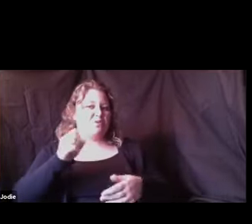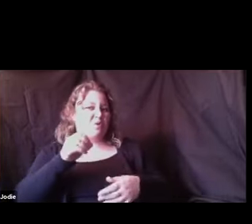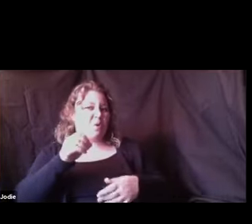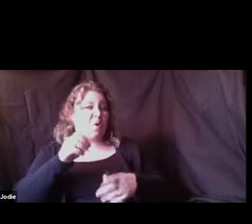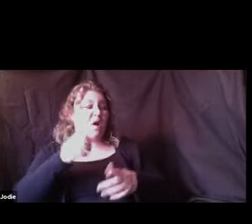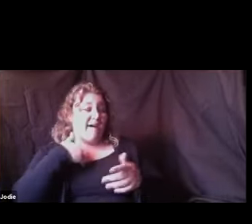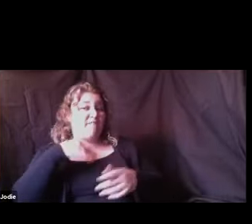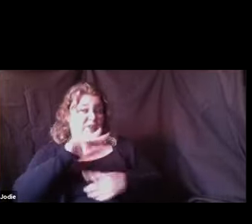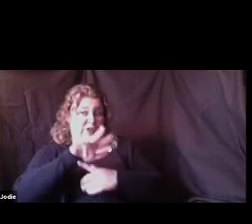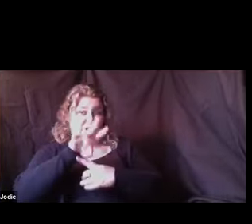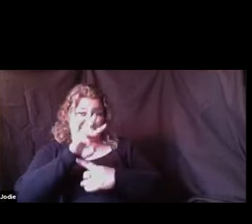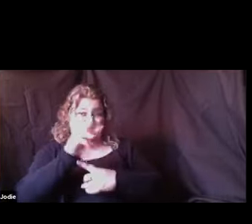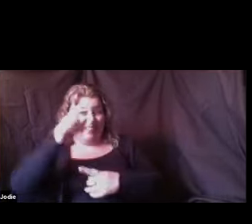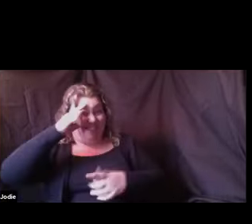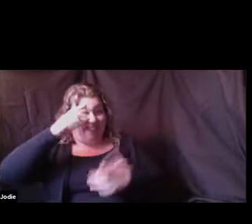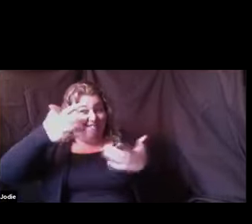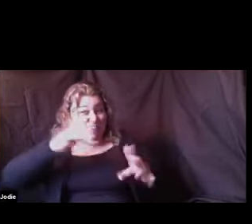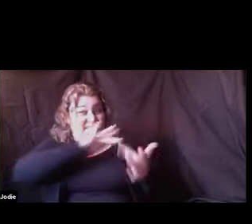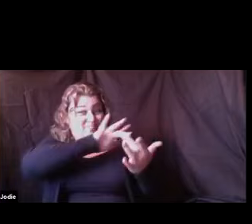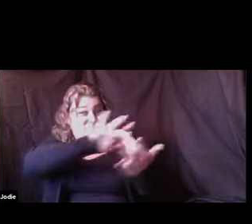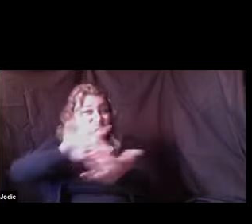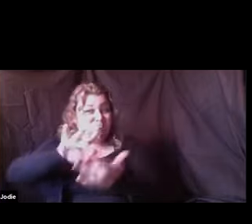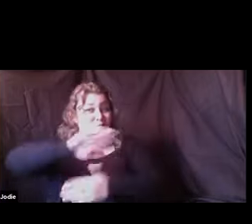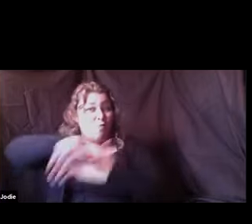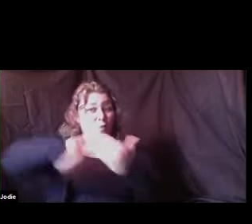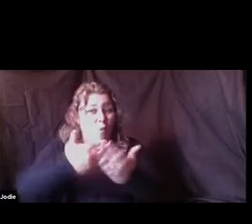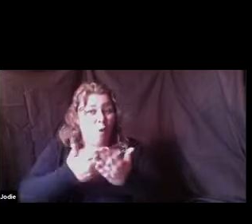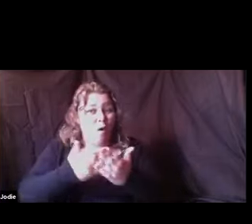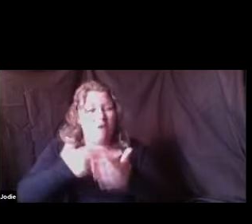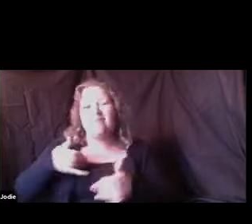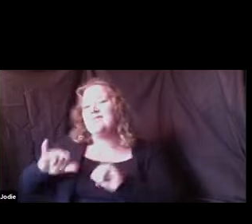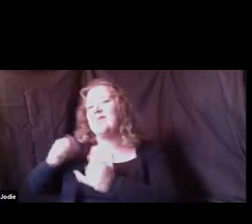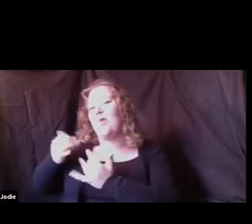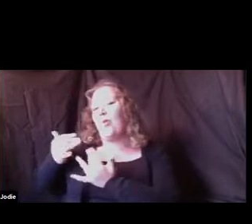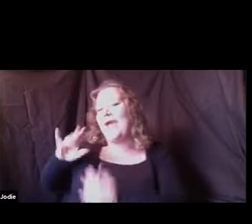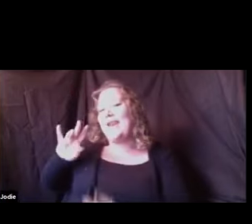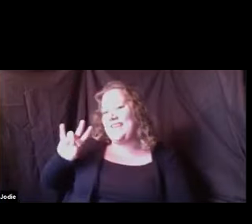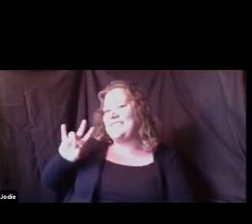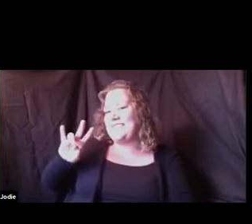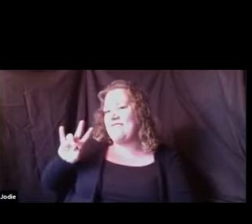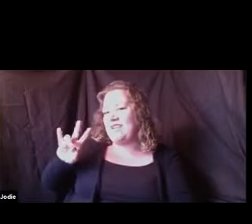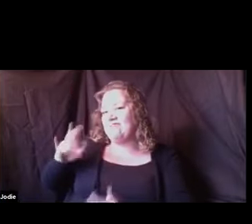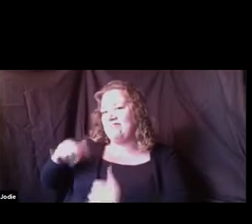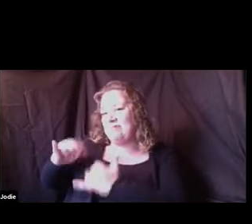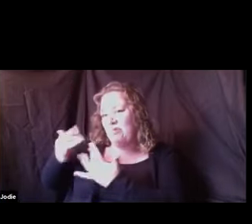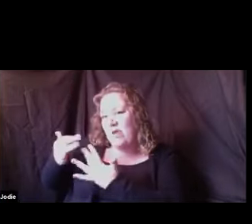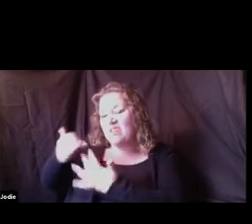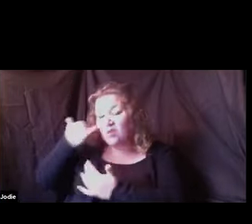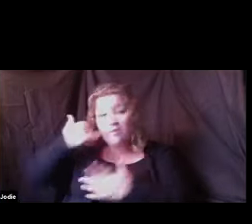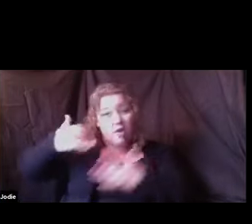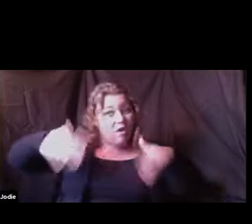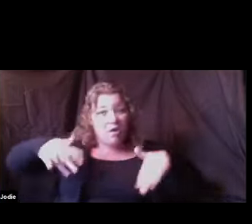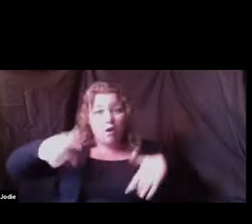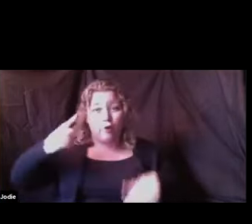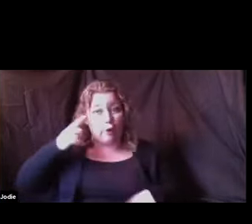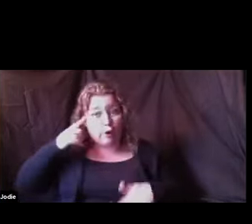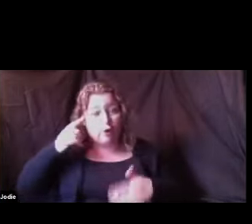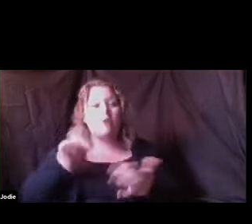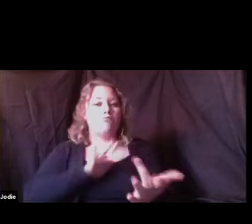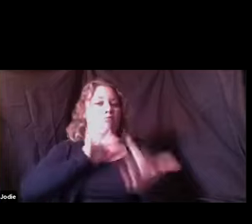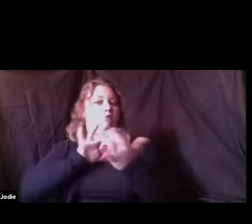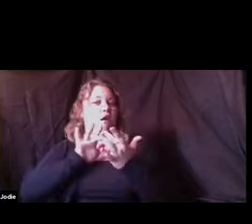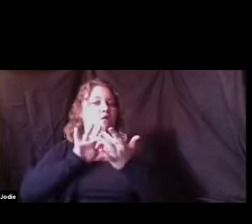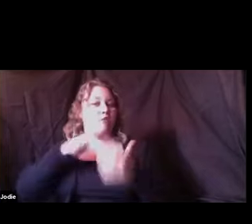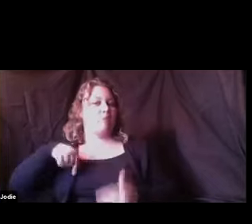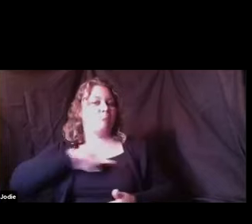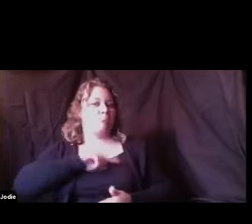results back yet. If you don't know your test results, we would ask that you contact our department, and we will do our best to get you those